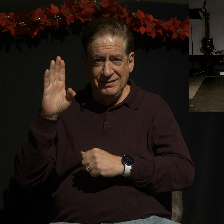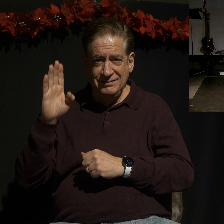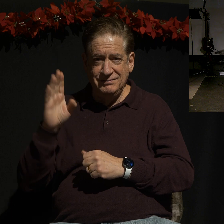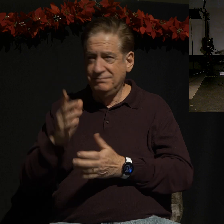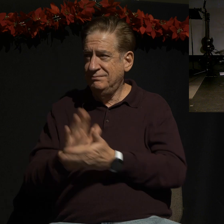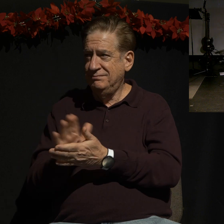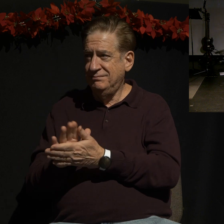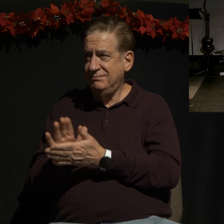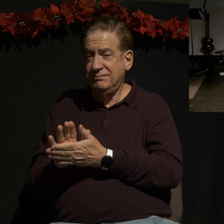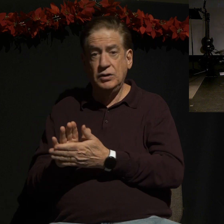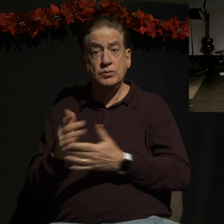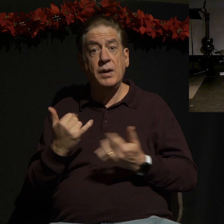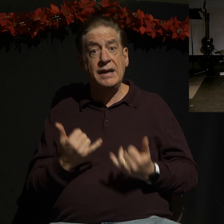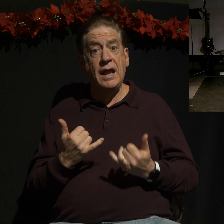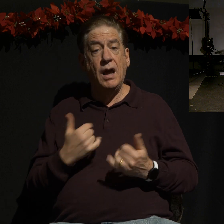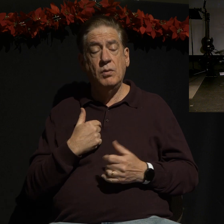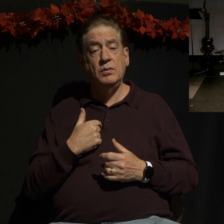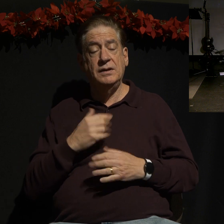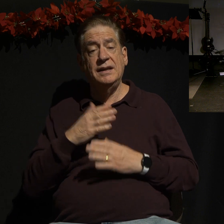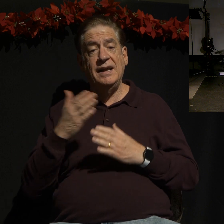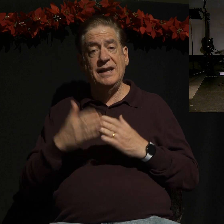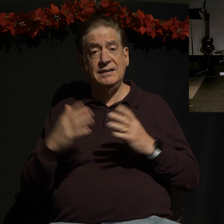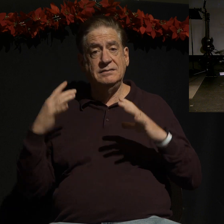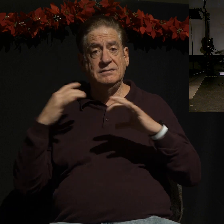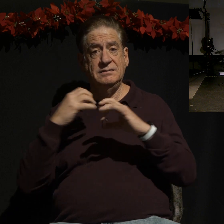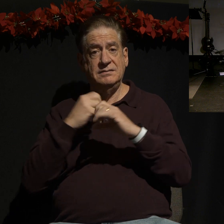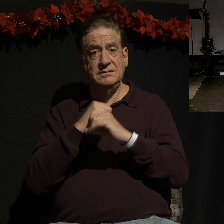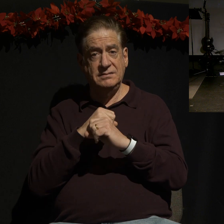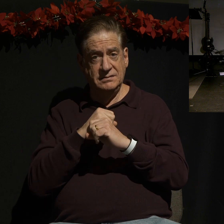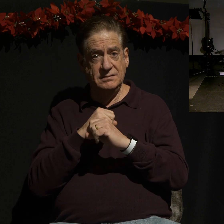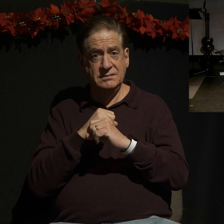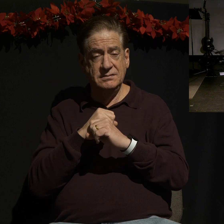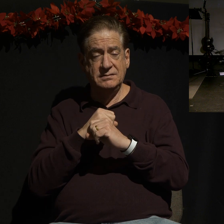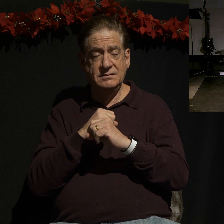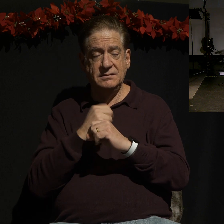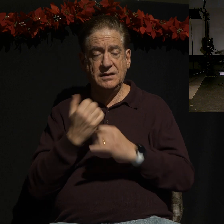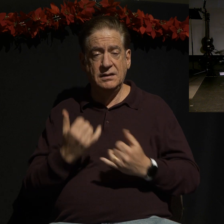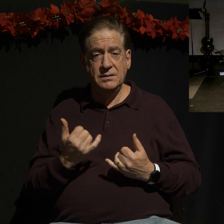So we're going to end as we have